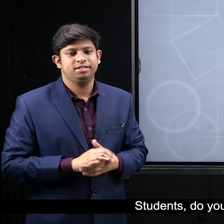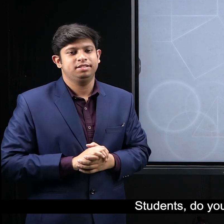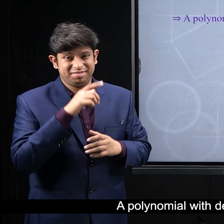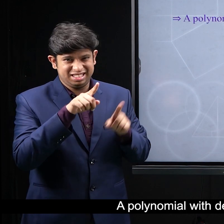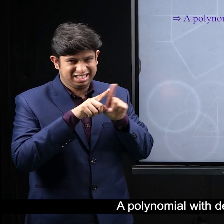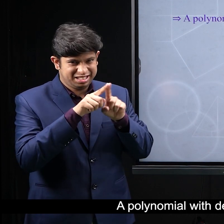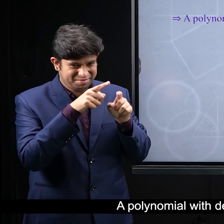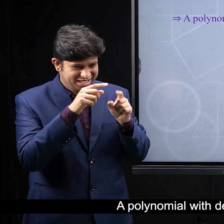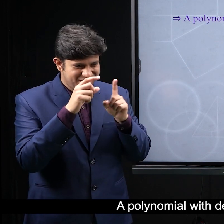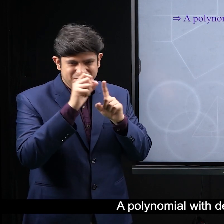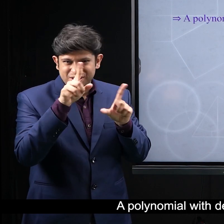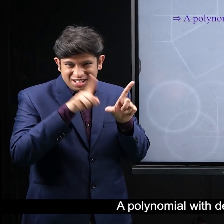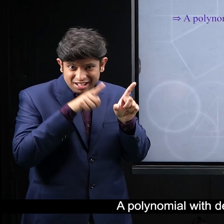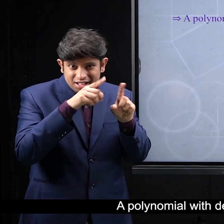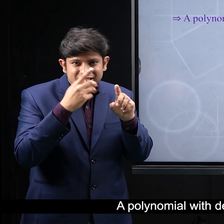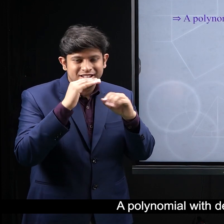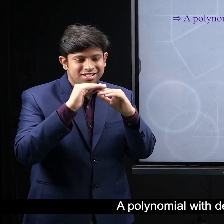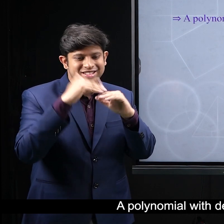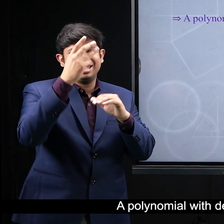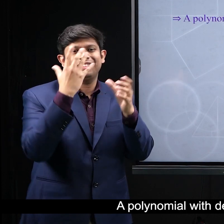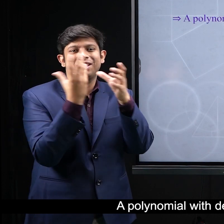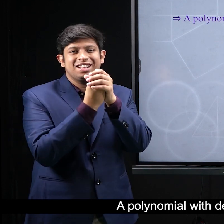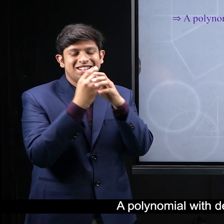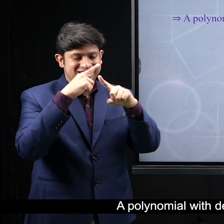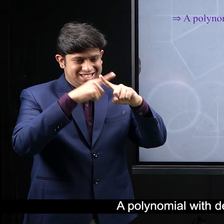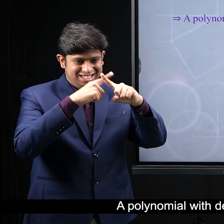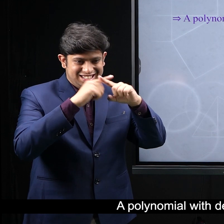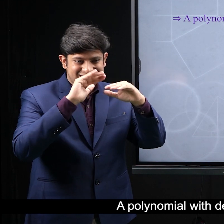A polynomial with degree 3 is called a cubic polynomial.